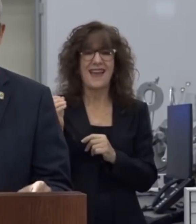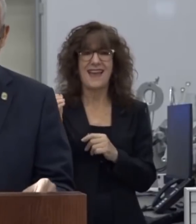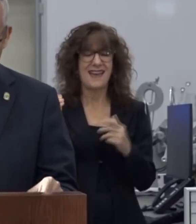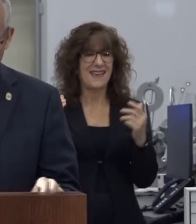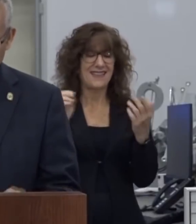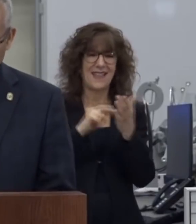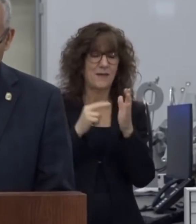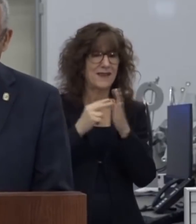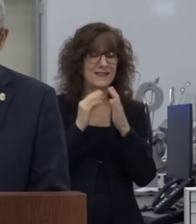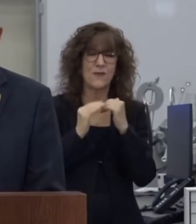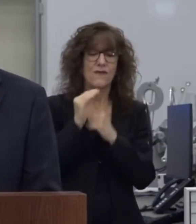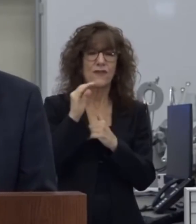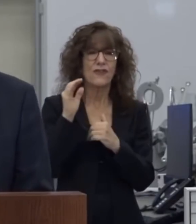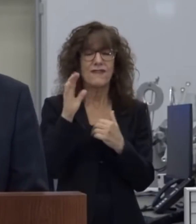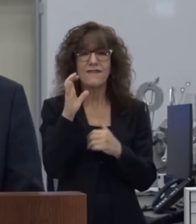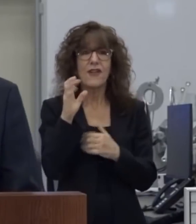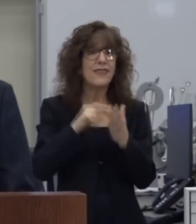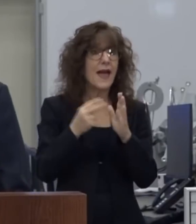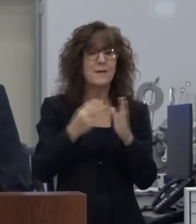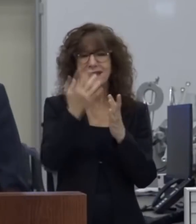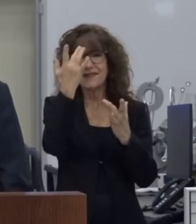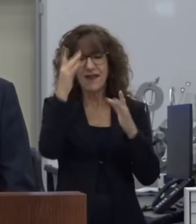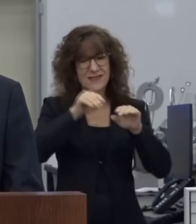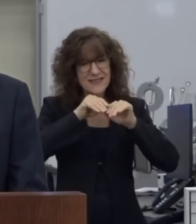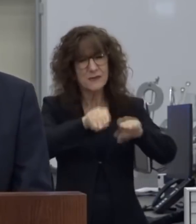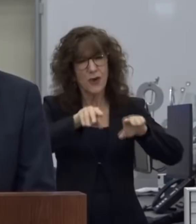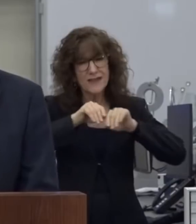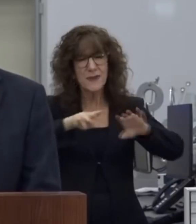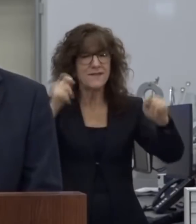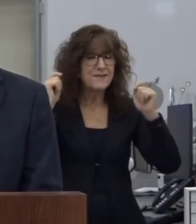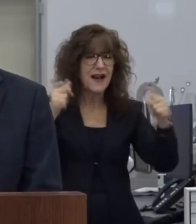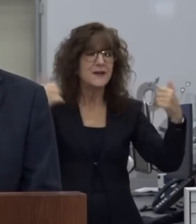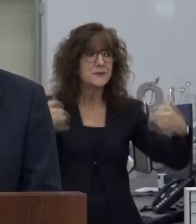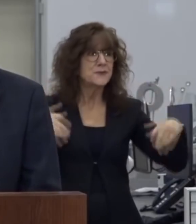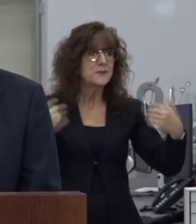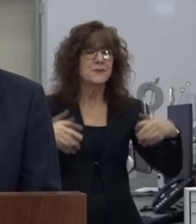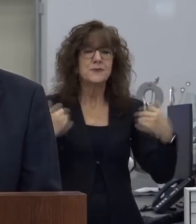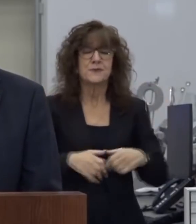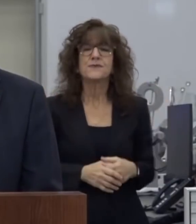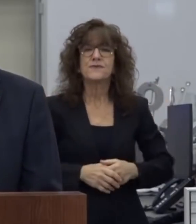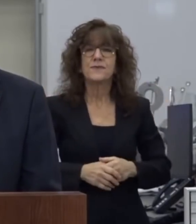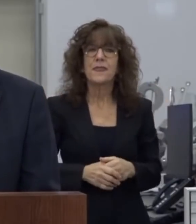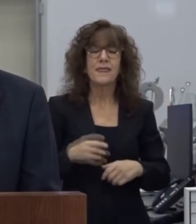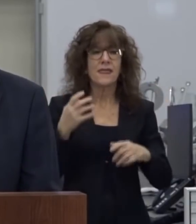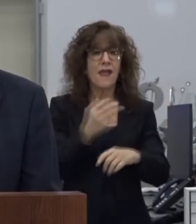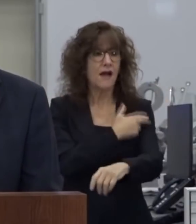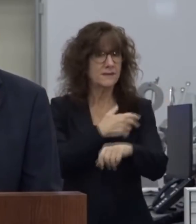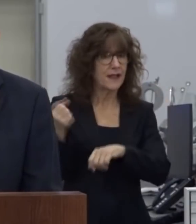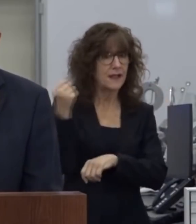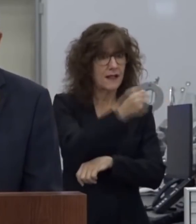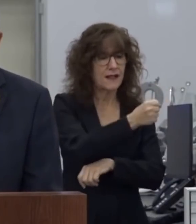500. That means the virus is spreading at a very rapid rate. Our hospitalizations have